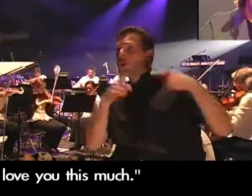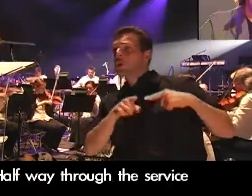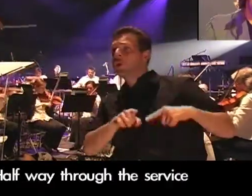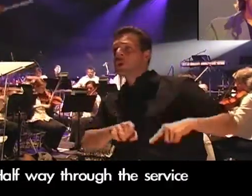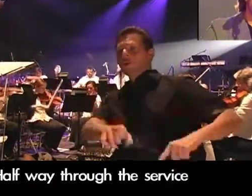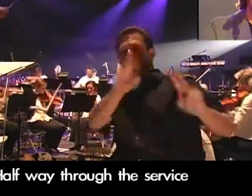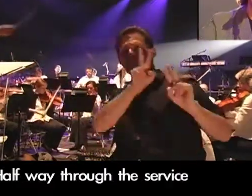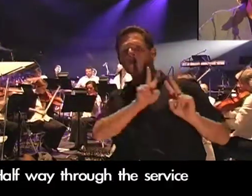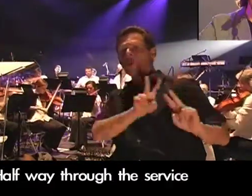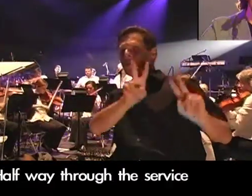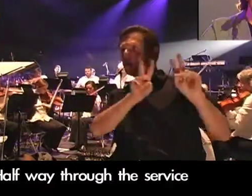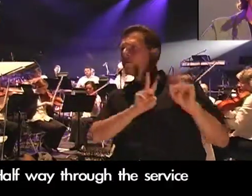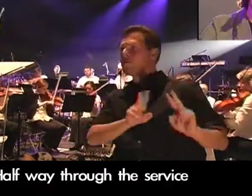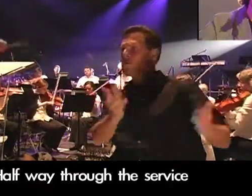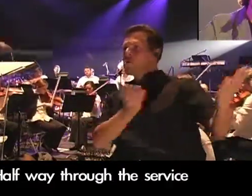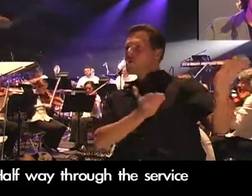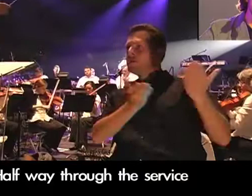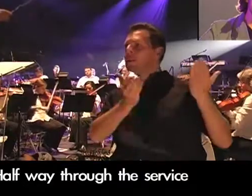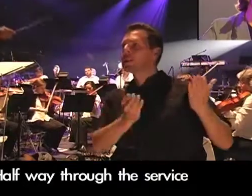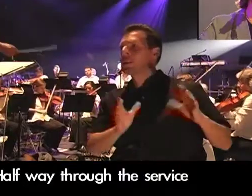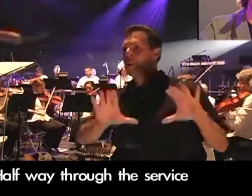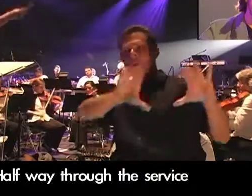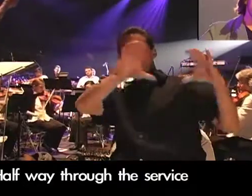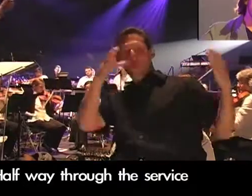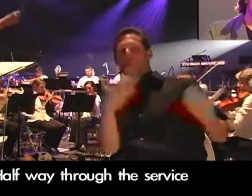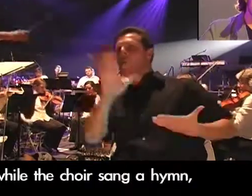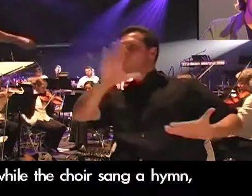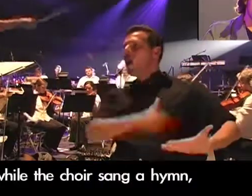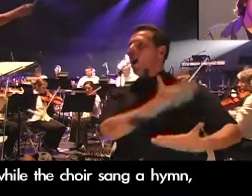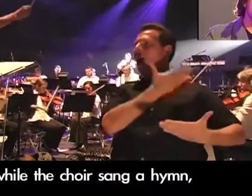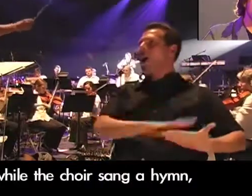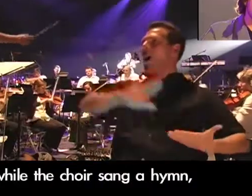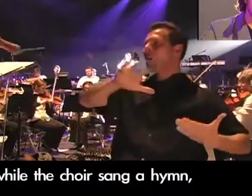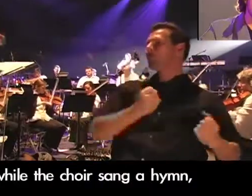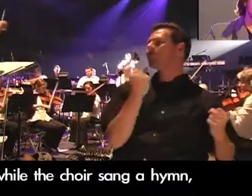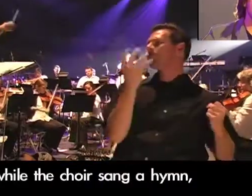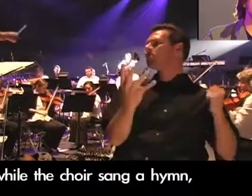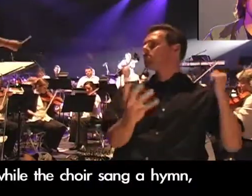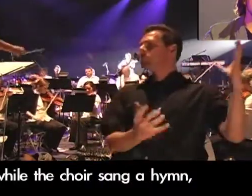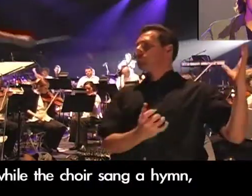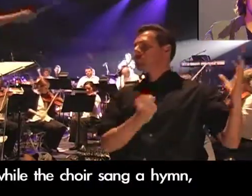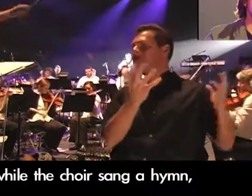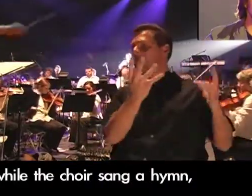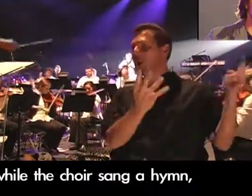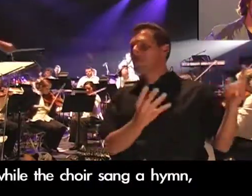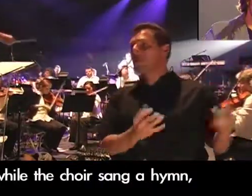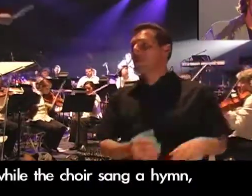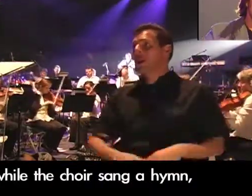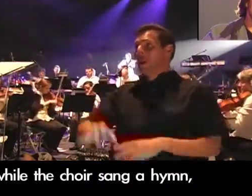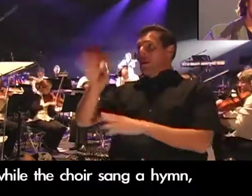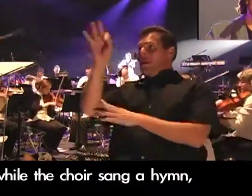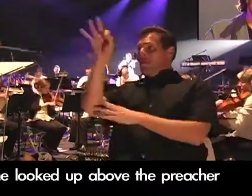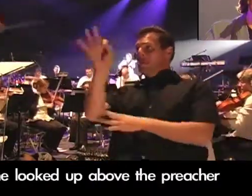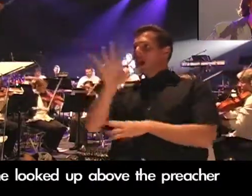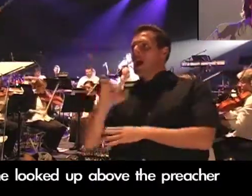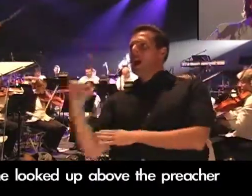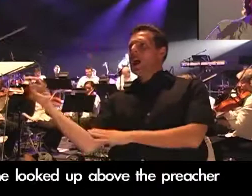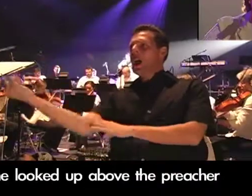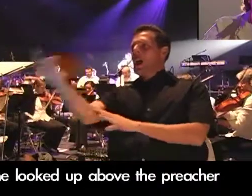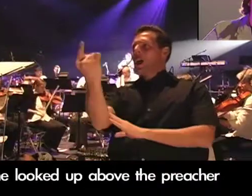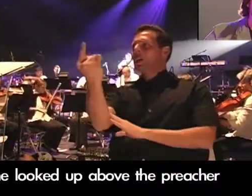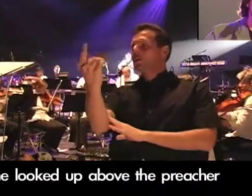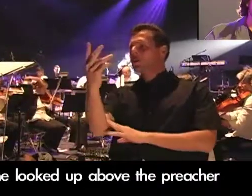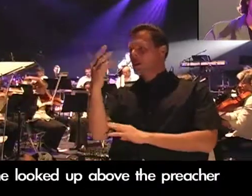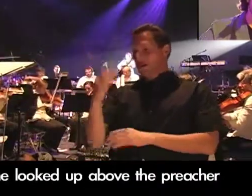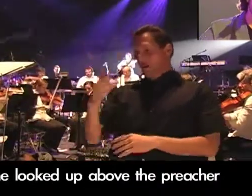That way through the service, while the choir sang a hymn. He looked